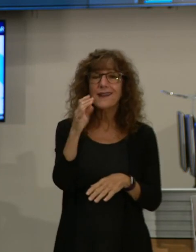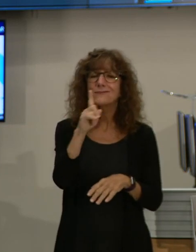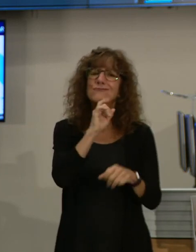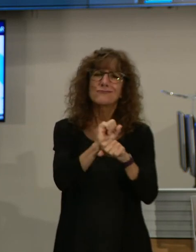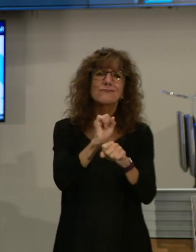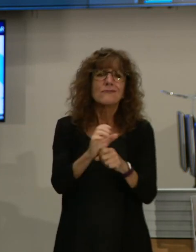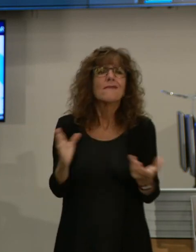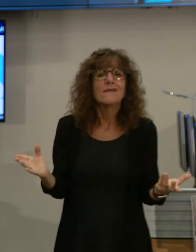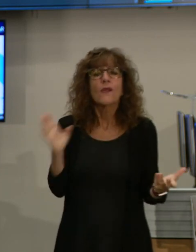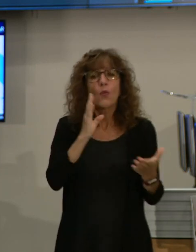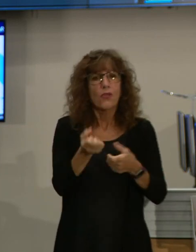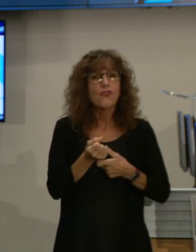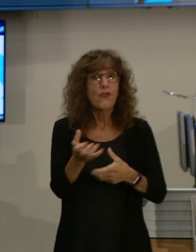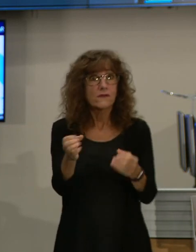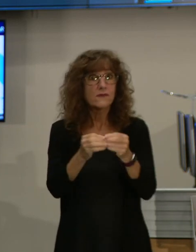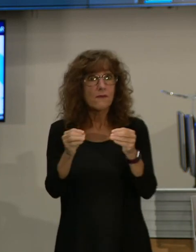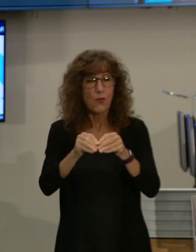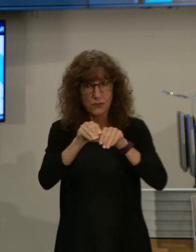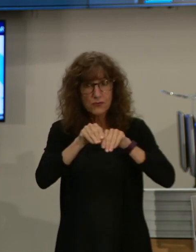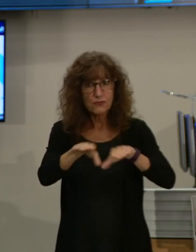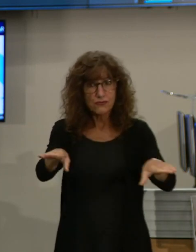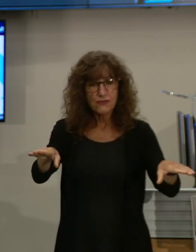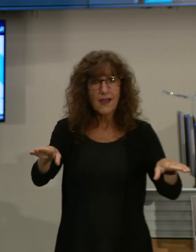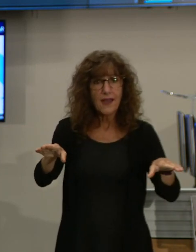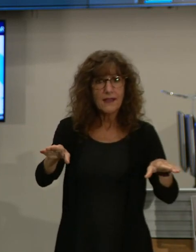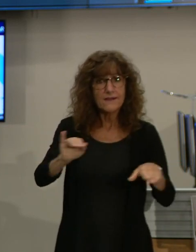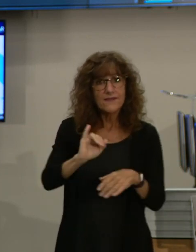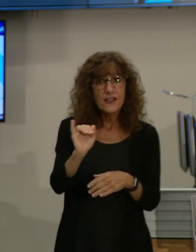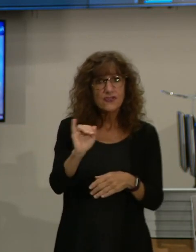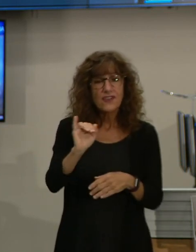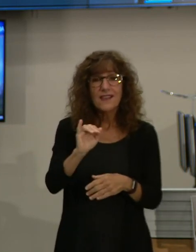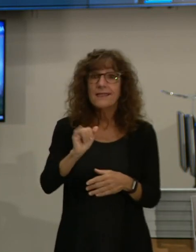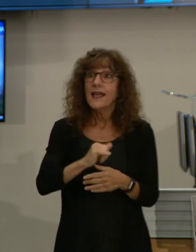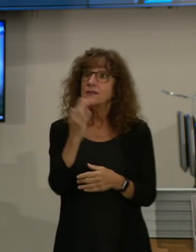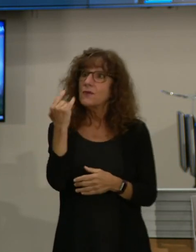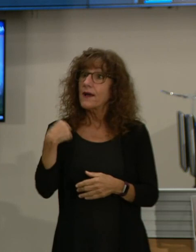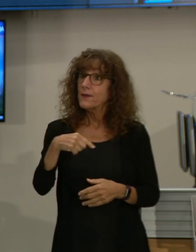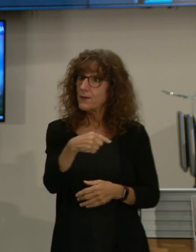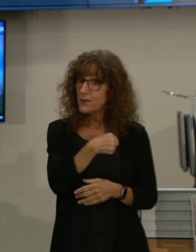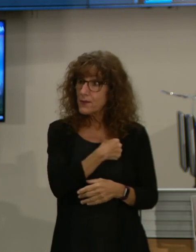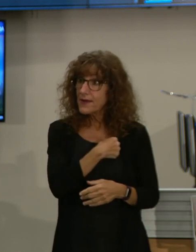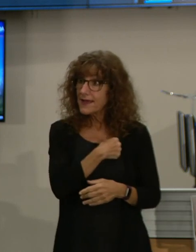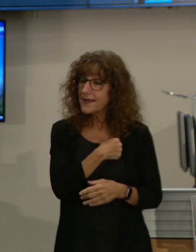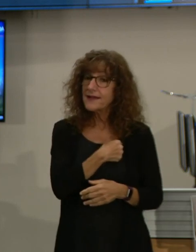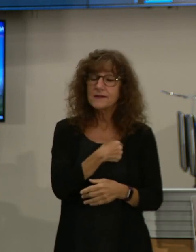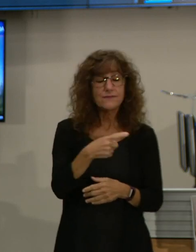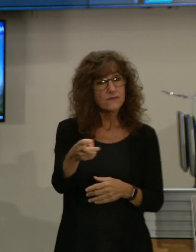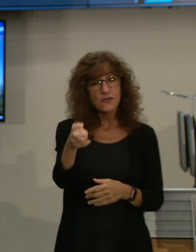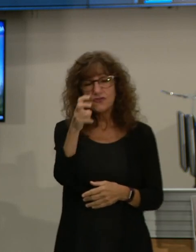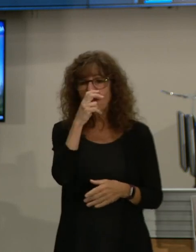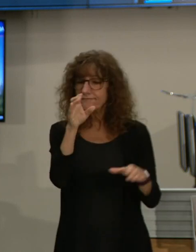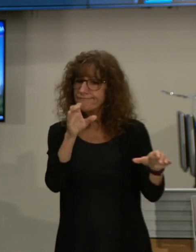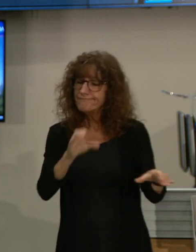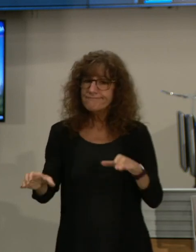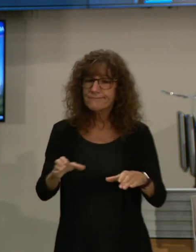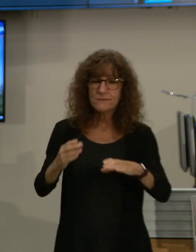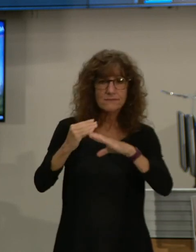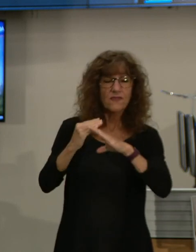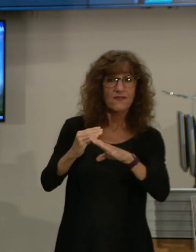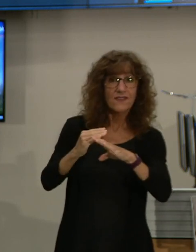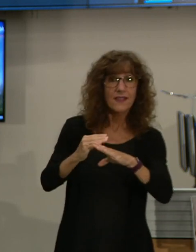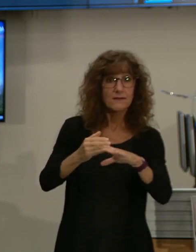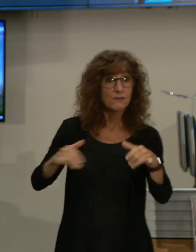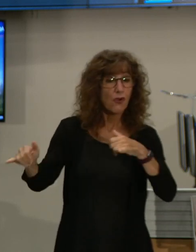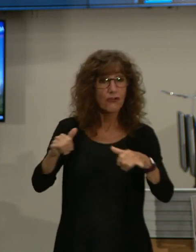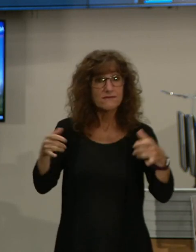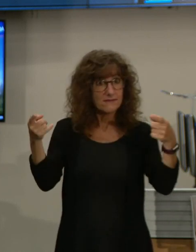certain to lead to additional spread of COVID-19. And that's why we are taking swift action to stop parties like these from